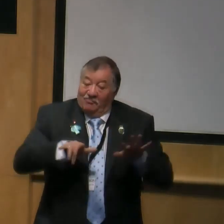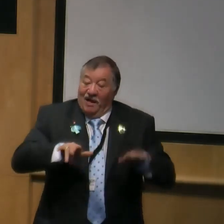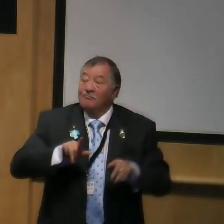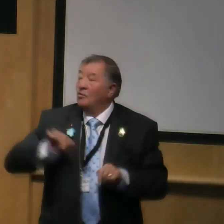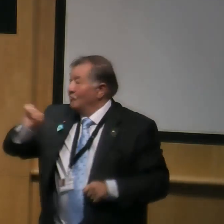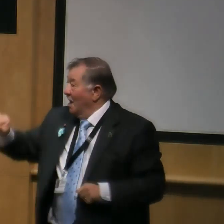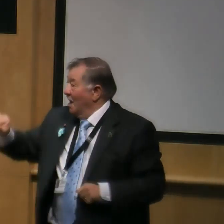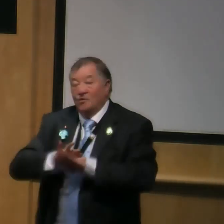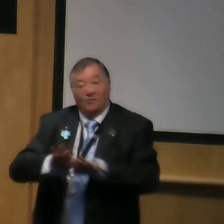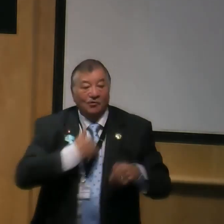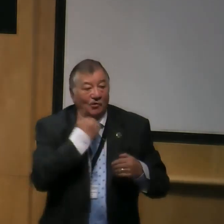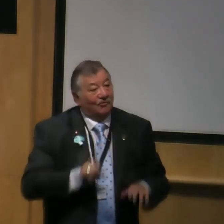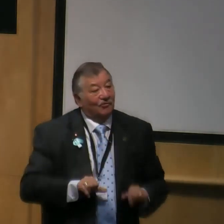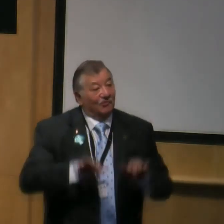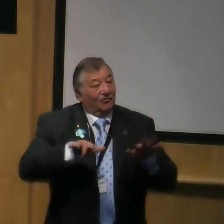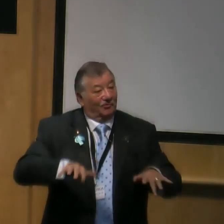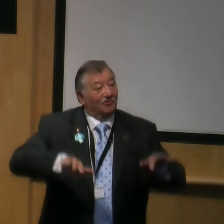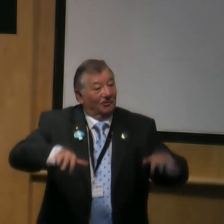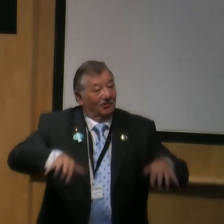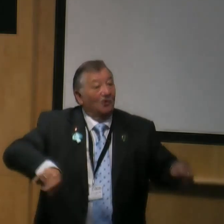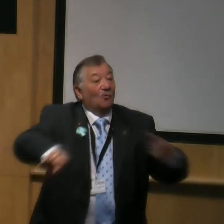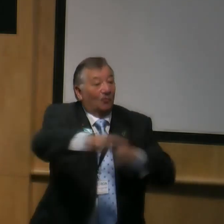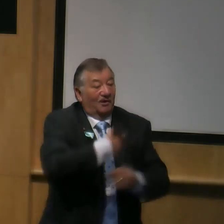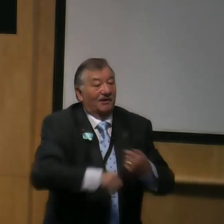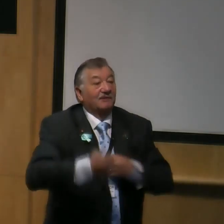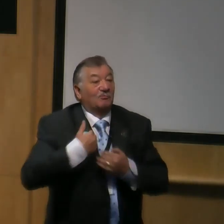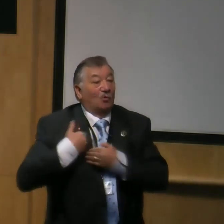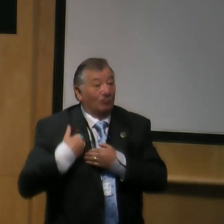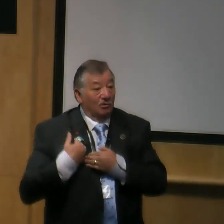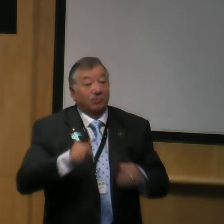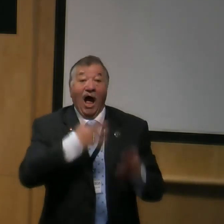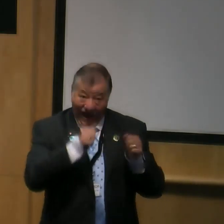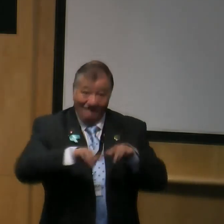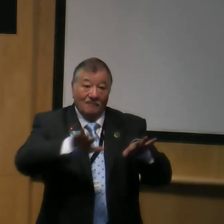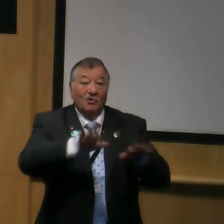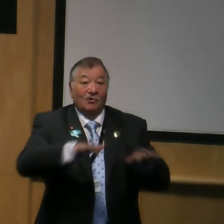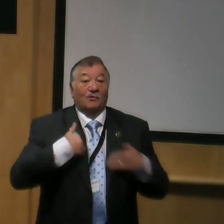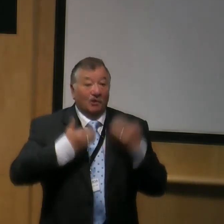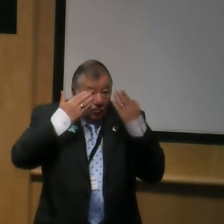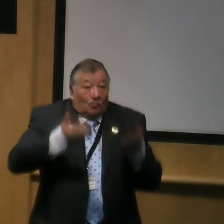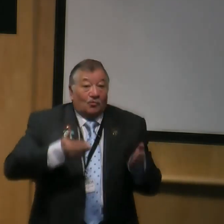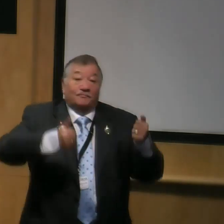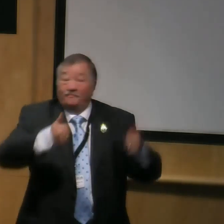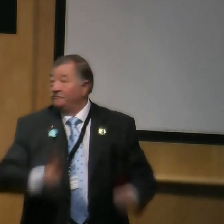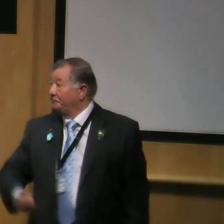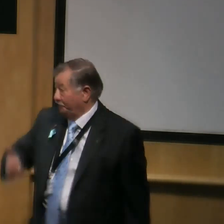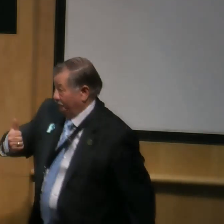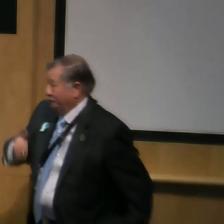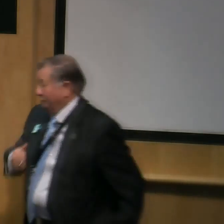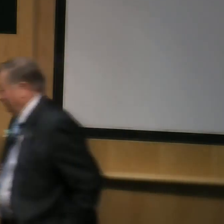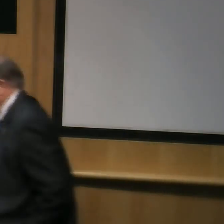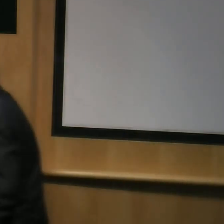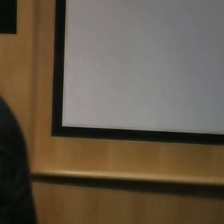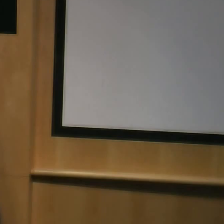do know it. So you're absolutely right. That's not enough. We need more of it. We need to be responsible to do that too. Yes. Thank